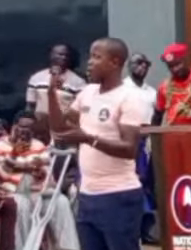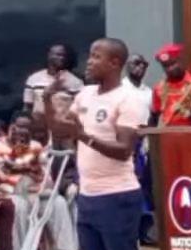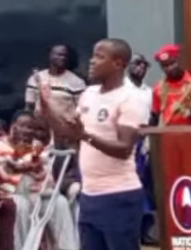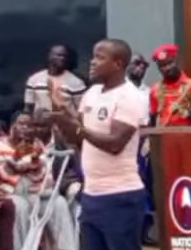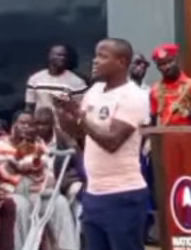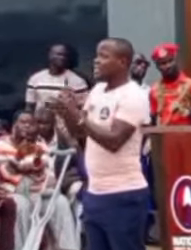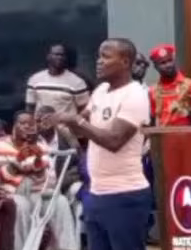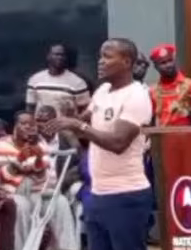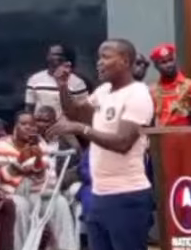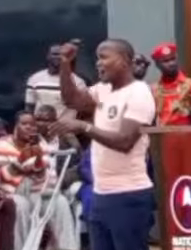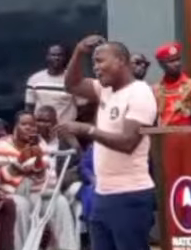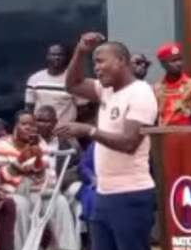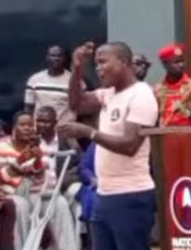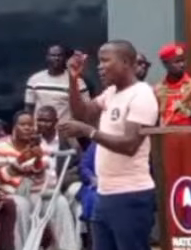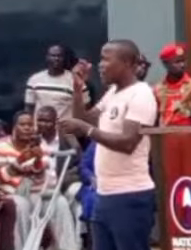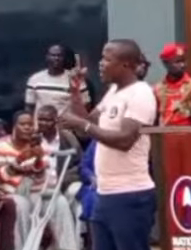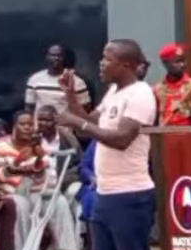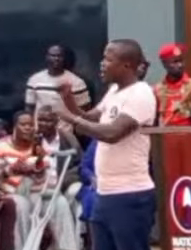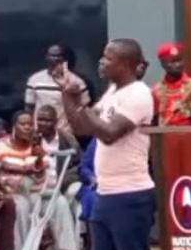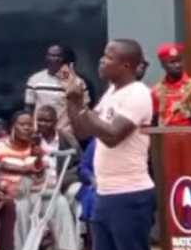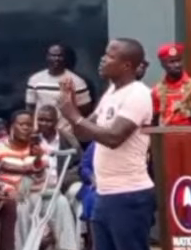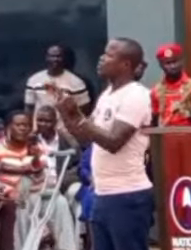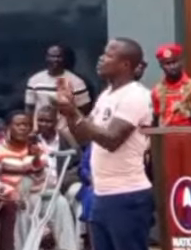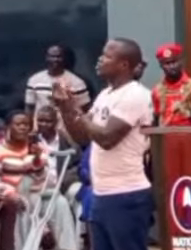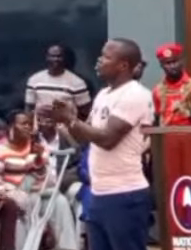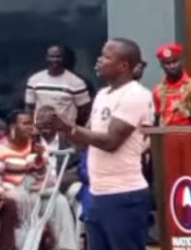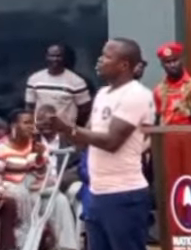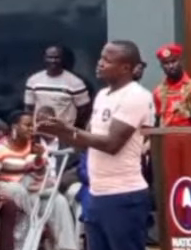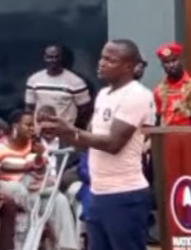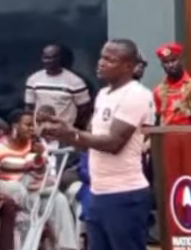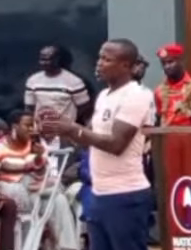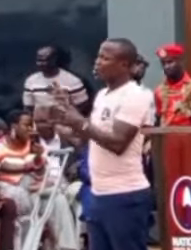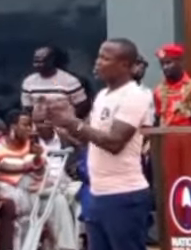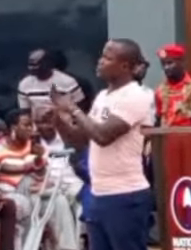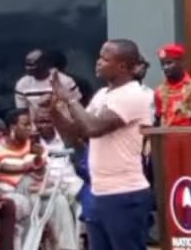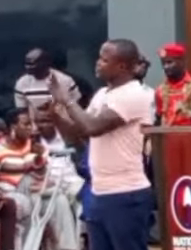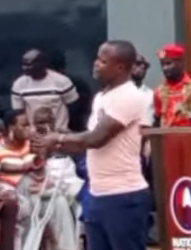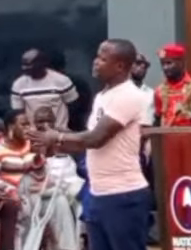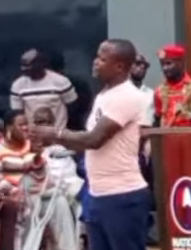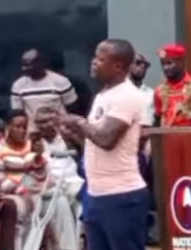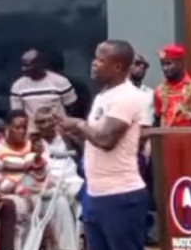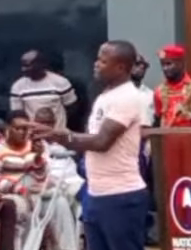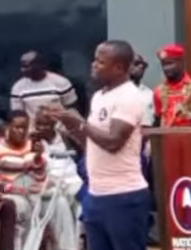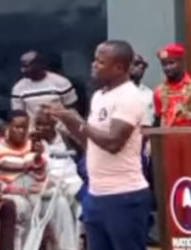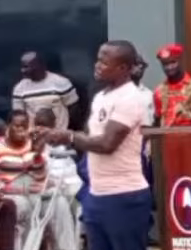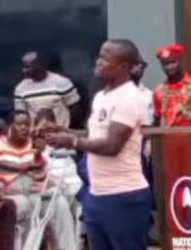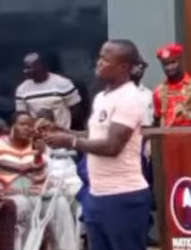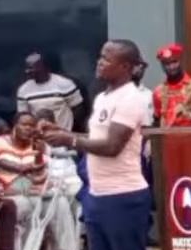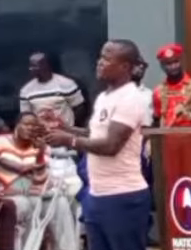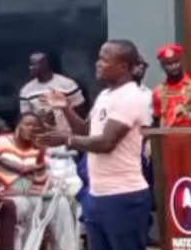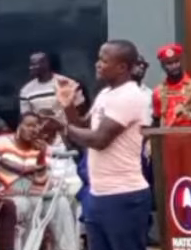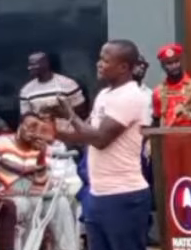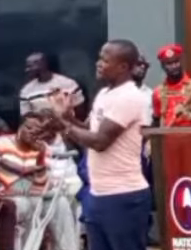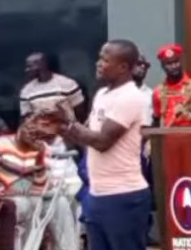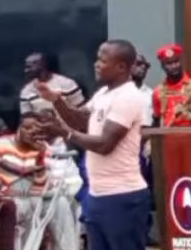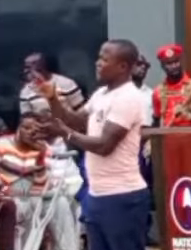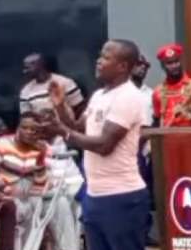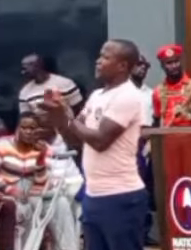Abalala tebakyategeera bulungi olw'okutulugunya kwe bayisibwamu, nga bayisibwamu gavumenti eno ey'abatemu ekulemberwa